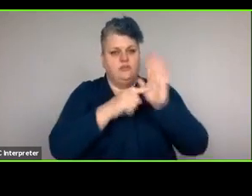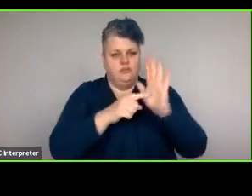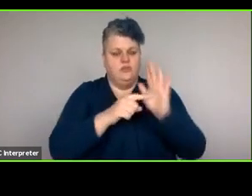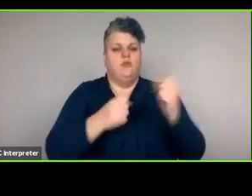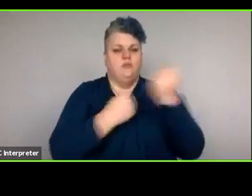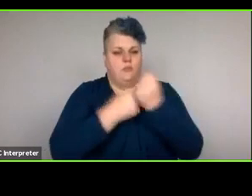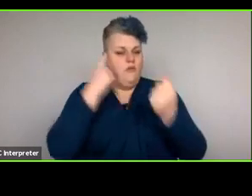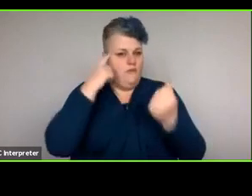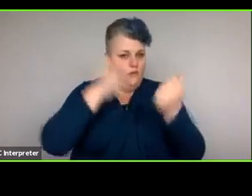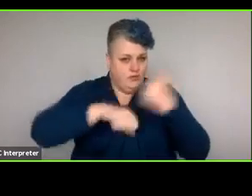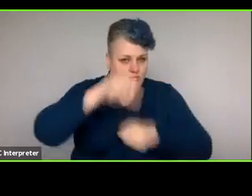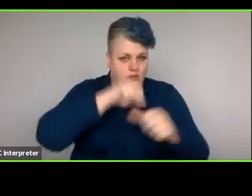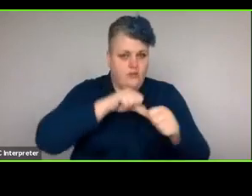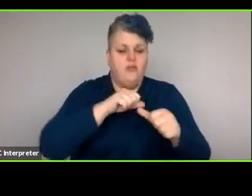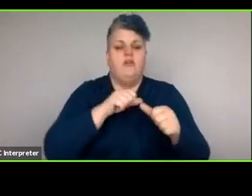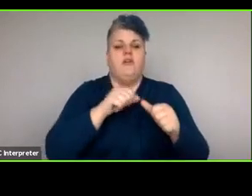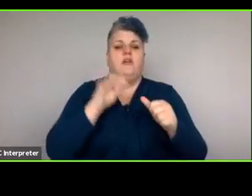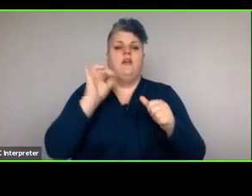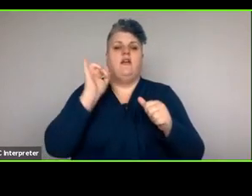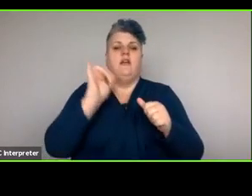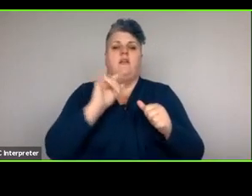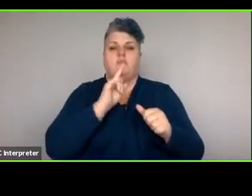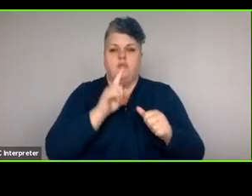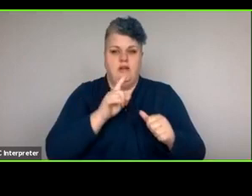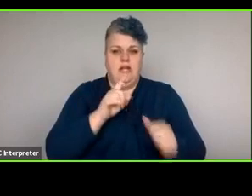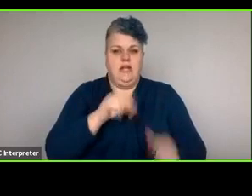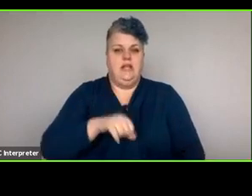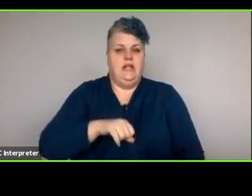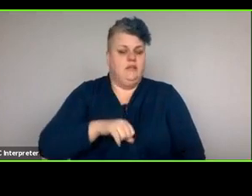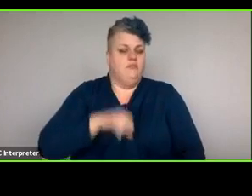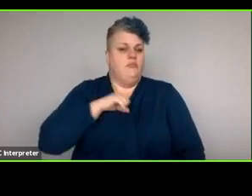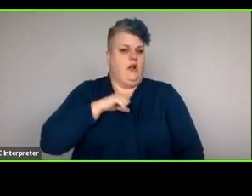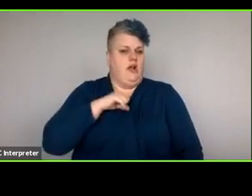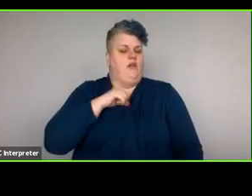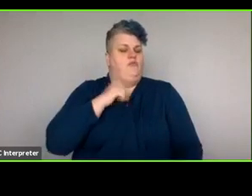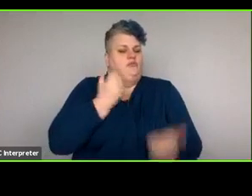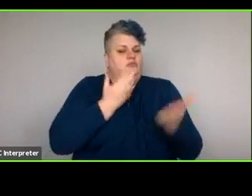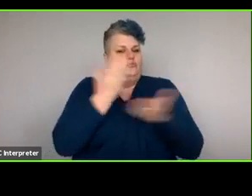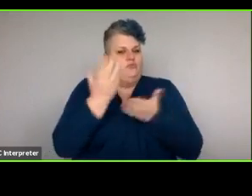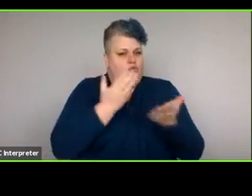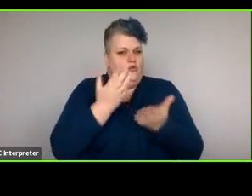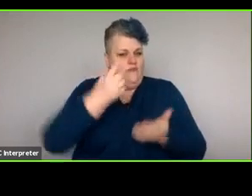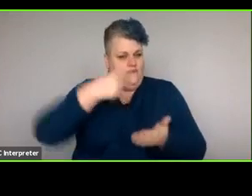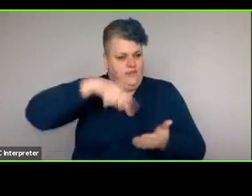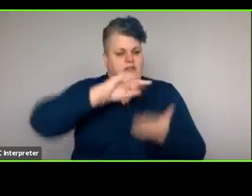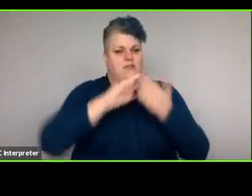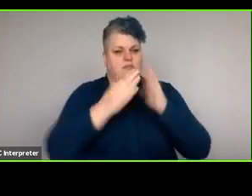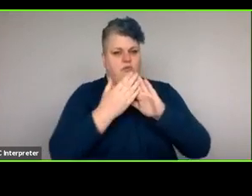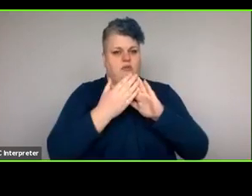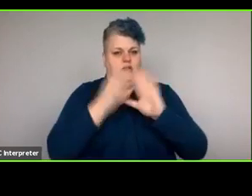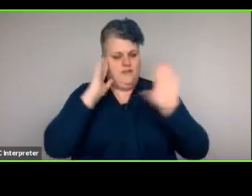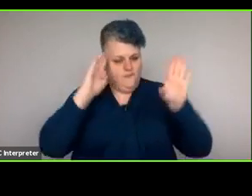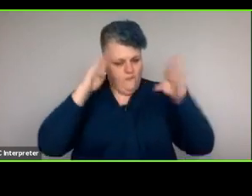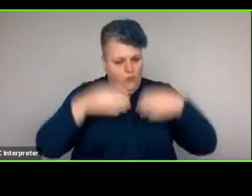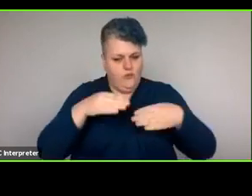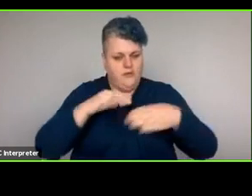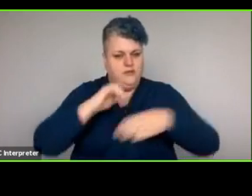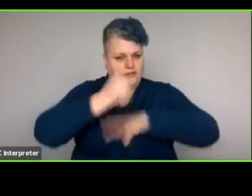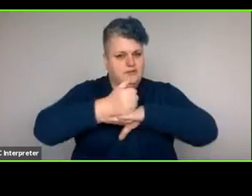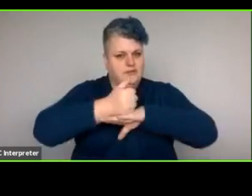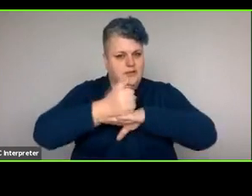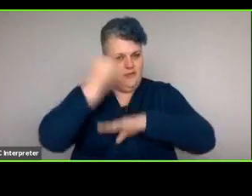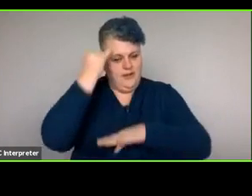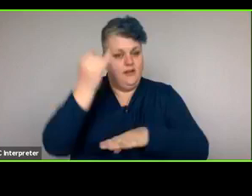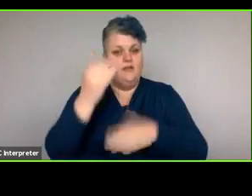one another. And I'm really proud to serve in a community that is centered on this idea that no matter who